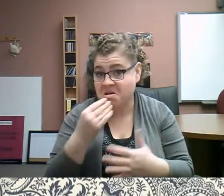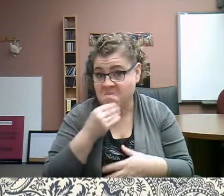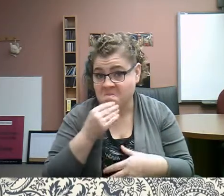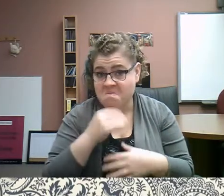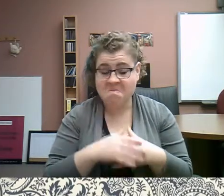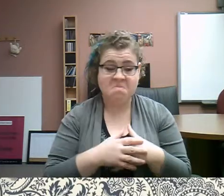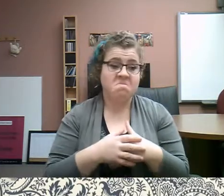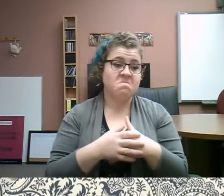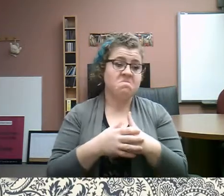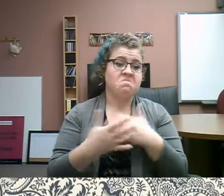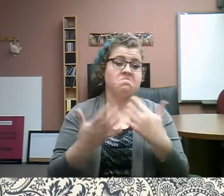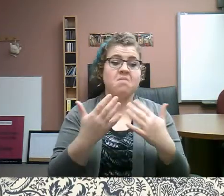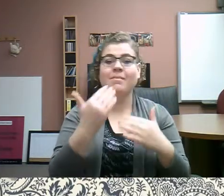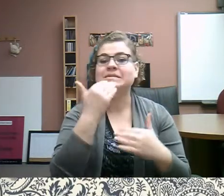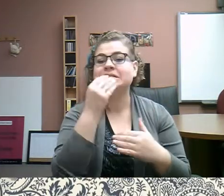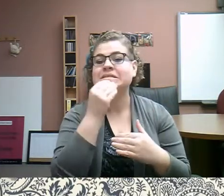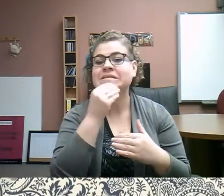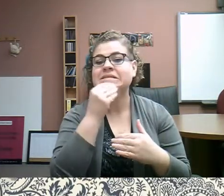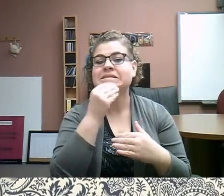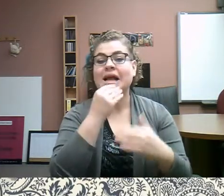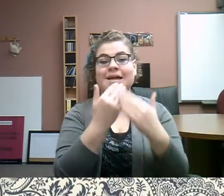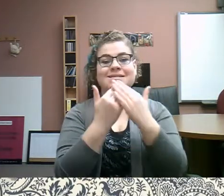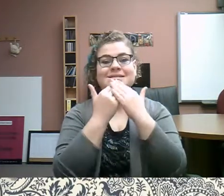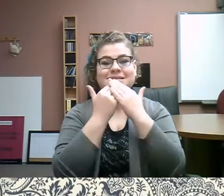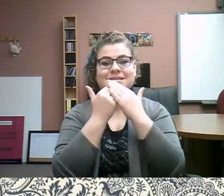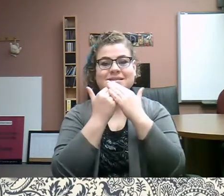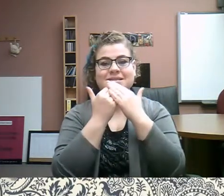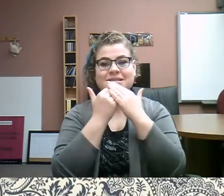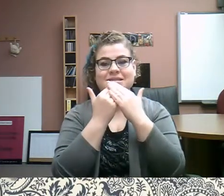For lunchtime, what do you eat?